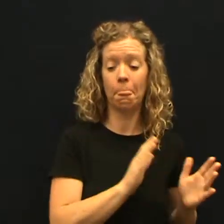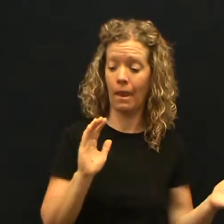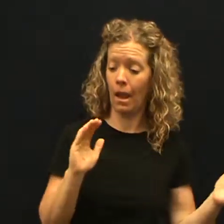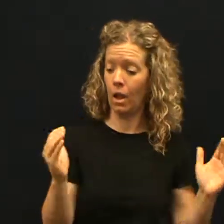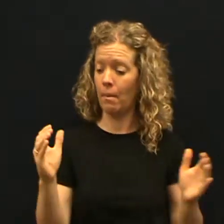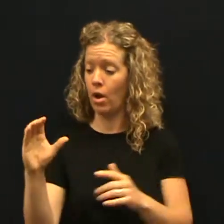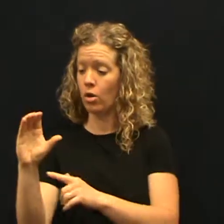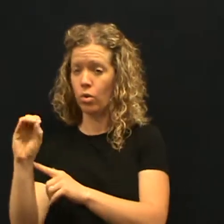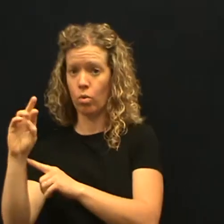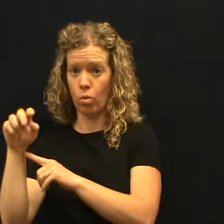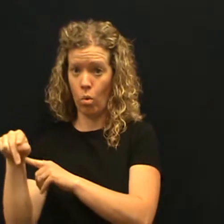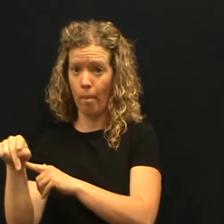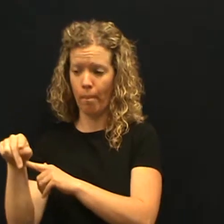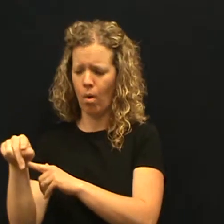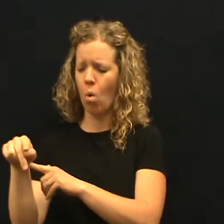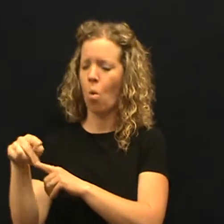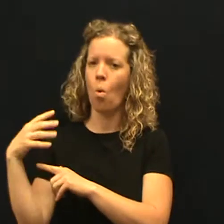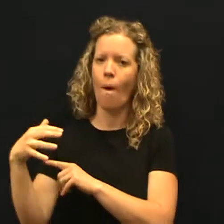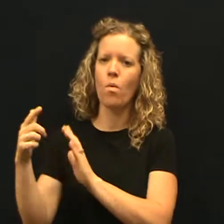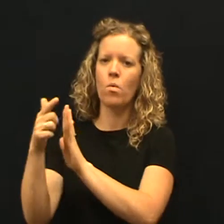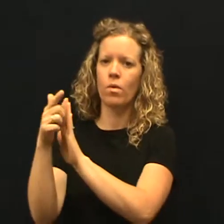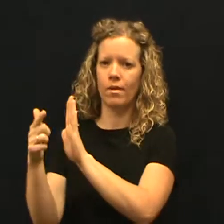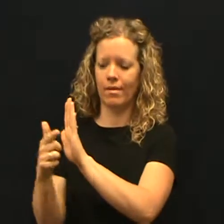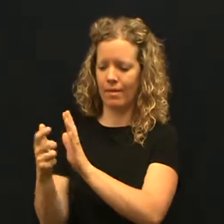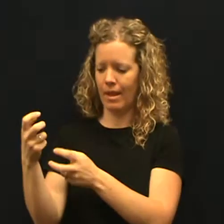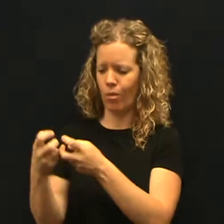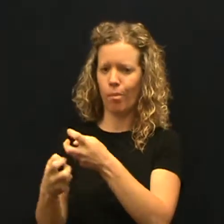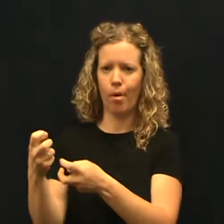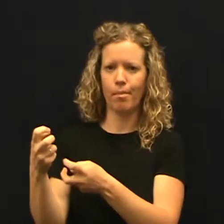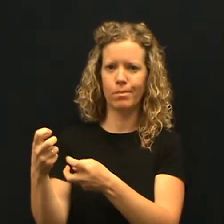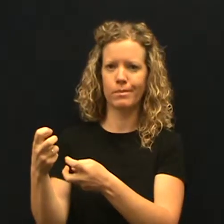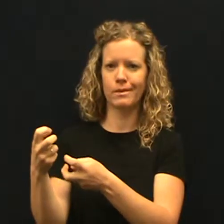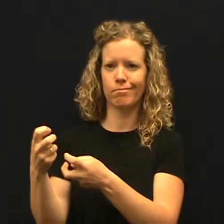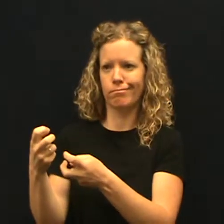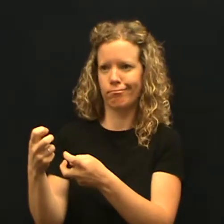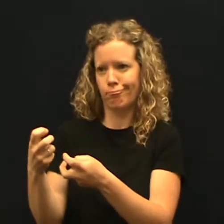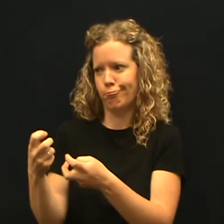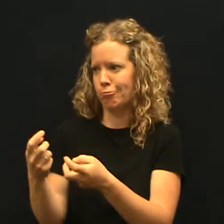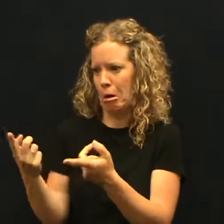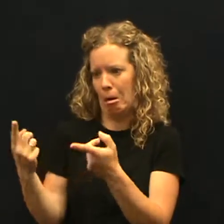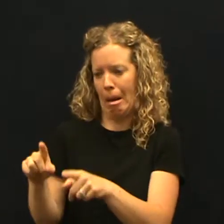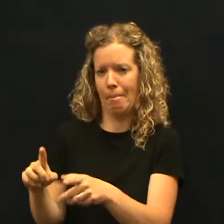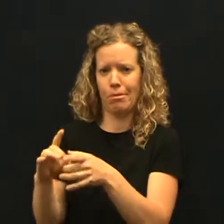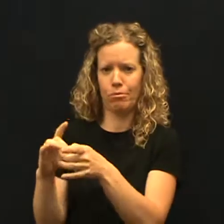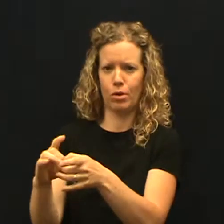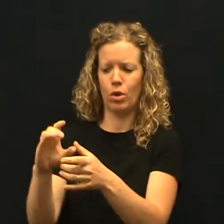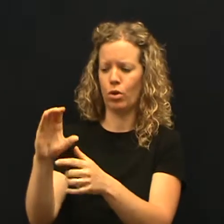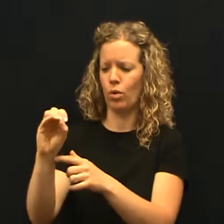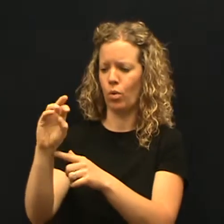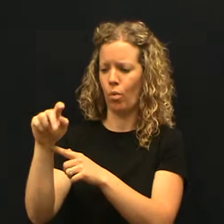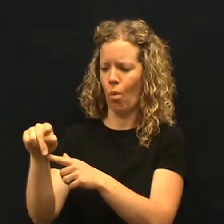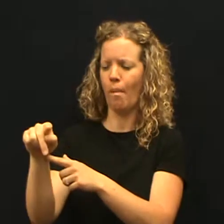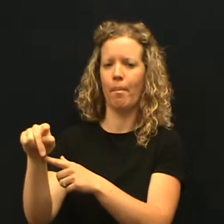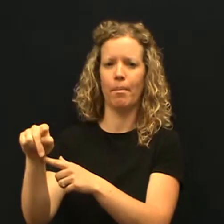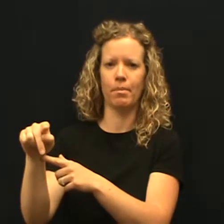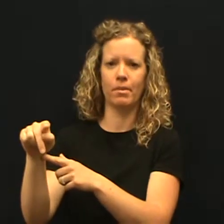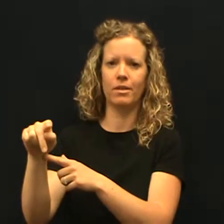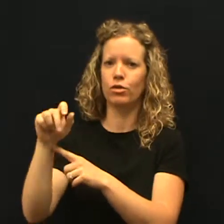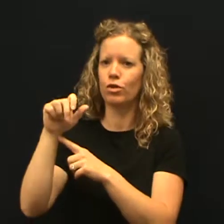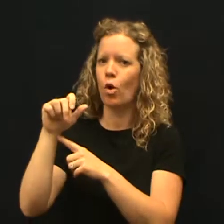legal problems only accrue to the corporation itself, which is a separate legal entity, and therefore the owners